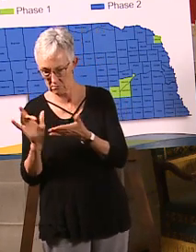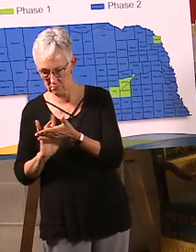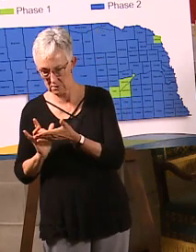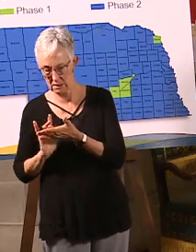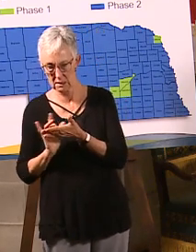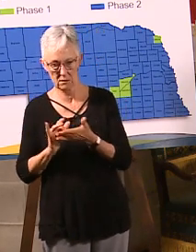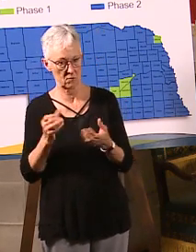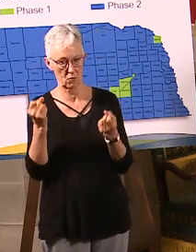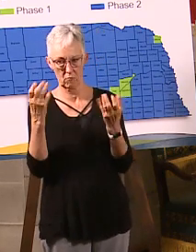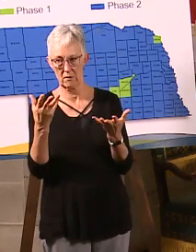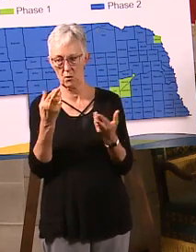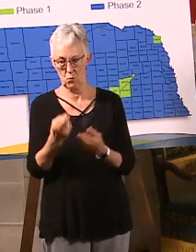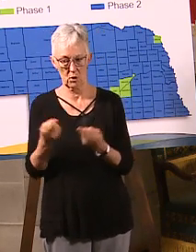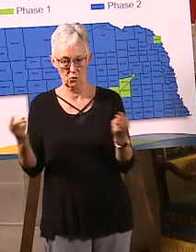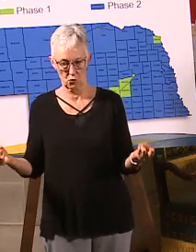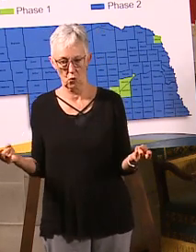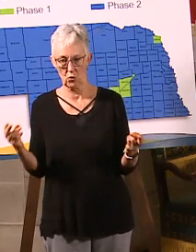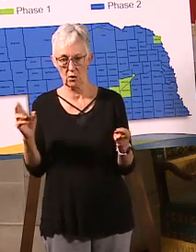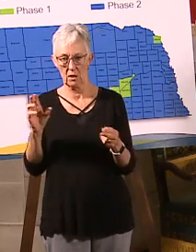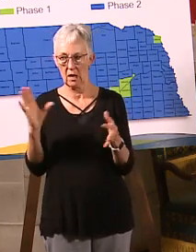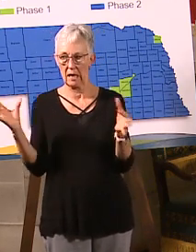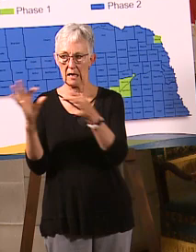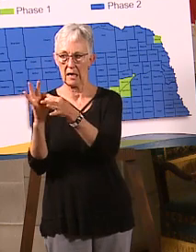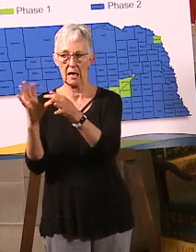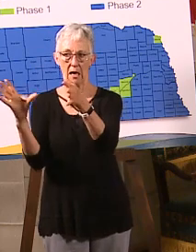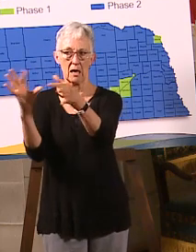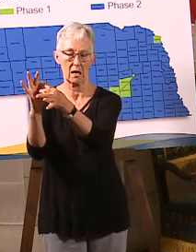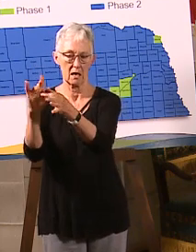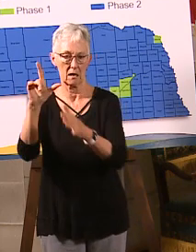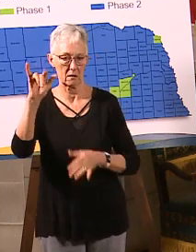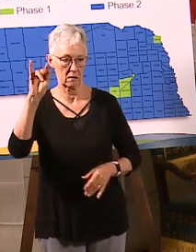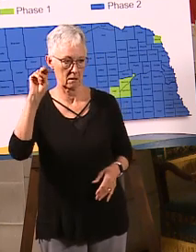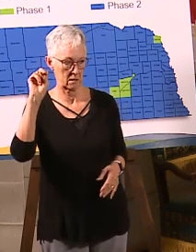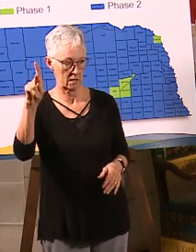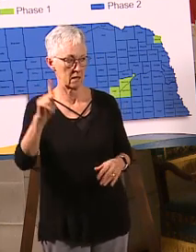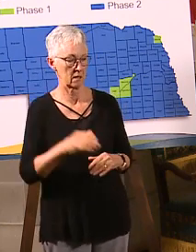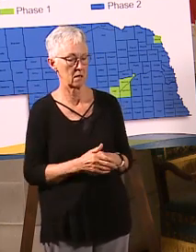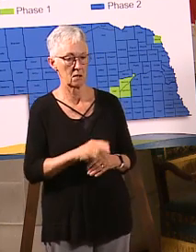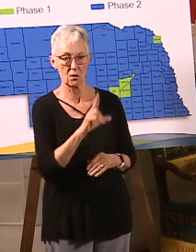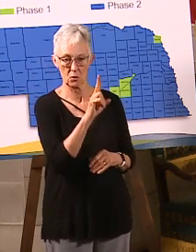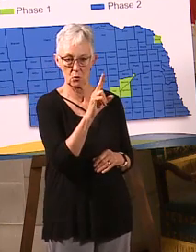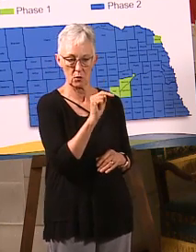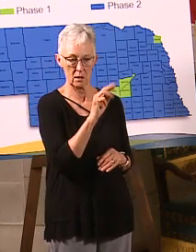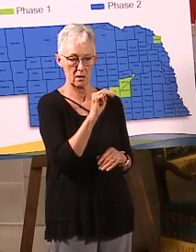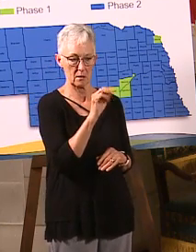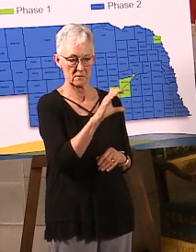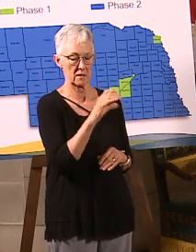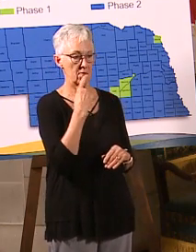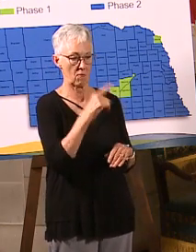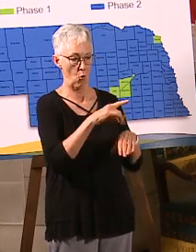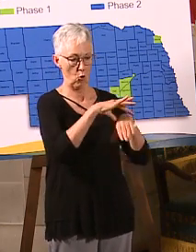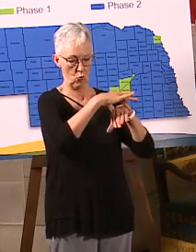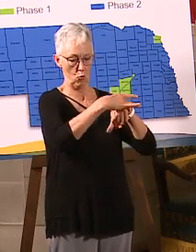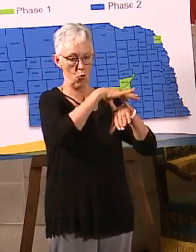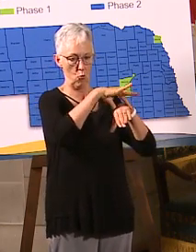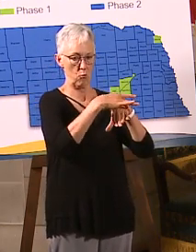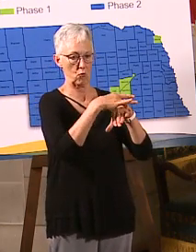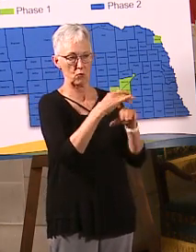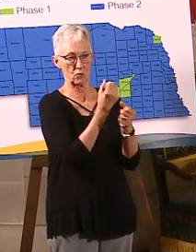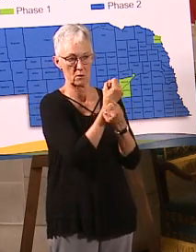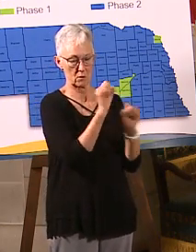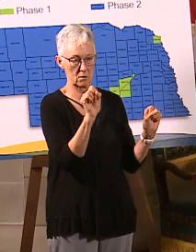the resources that exist there. The UNMC Center for Global Health Security is also a very important partner. If you've